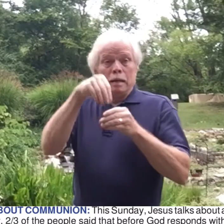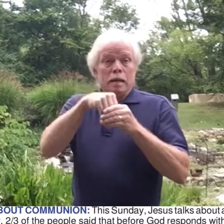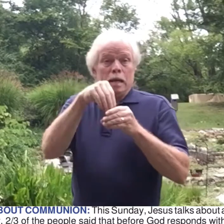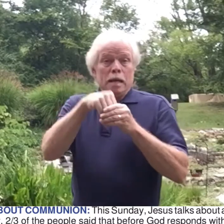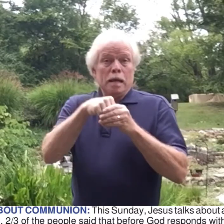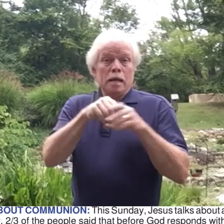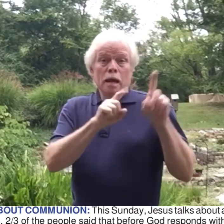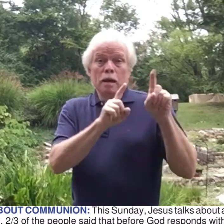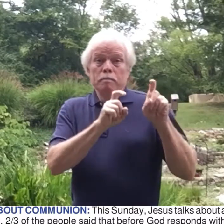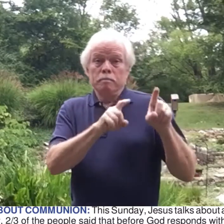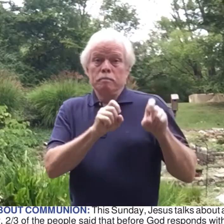in a